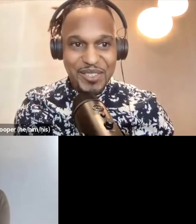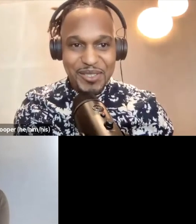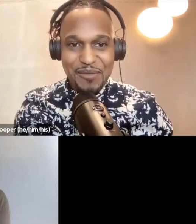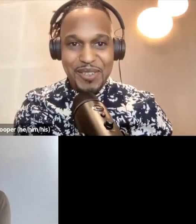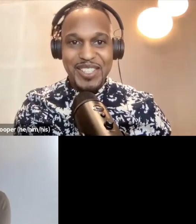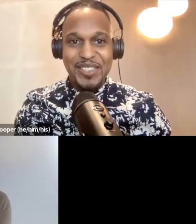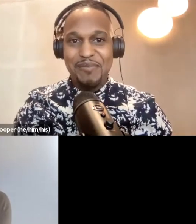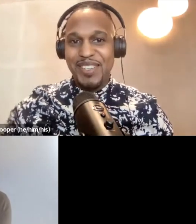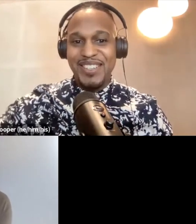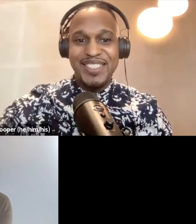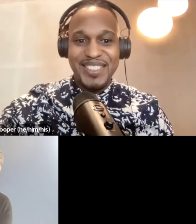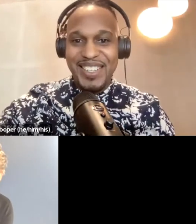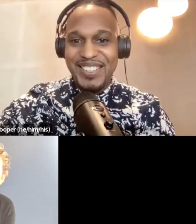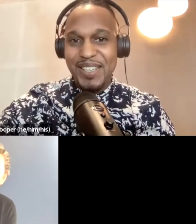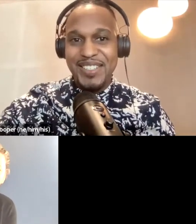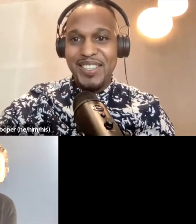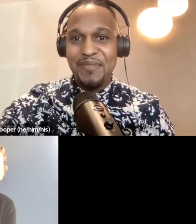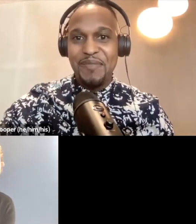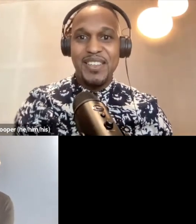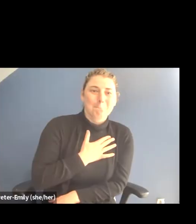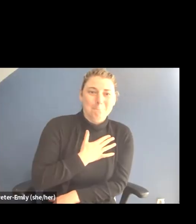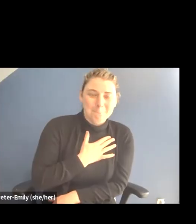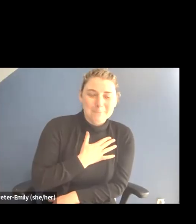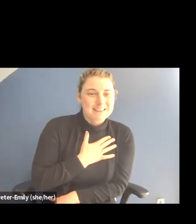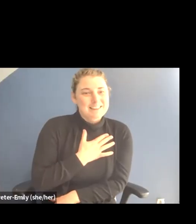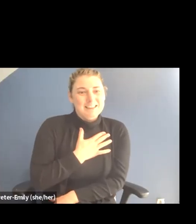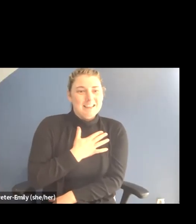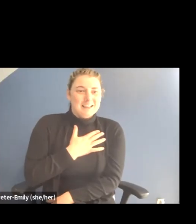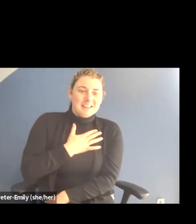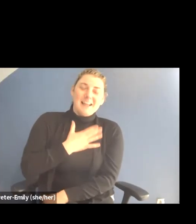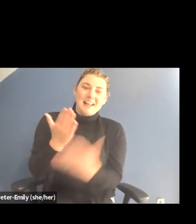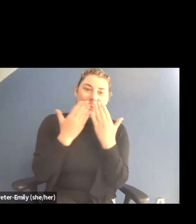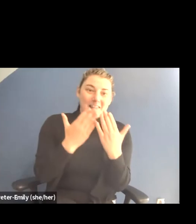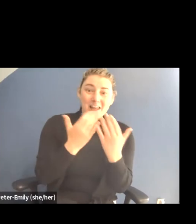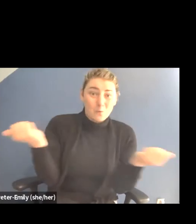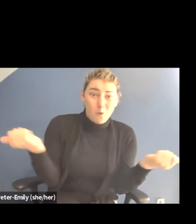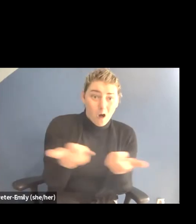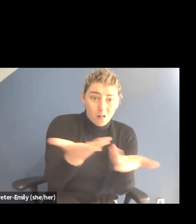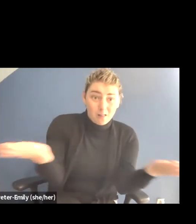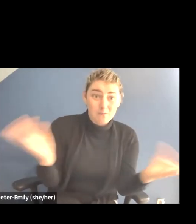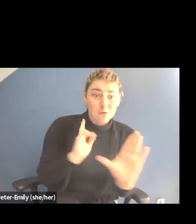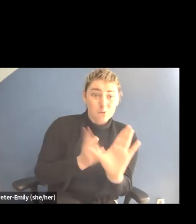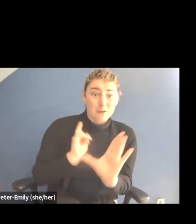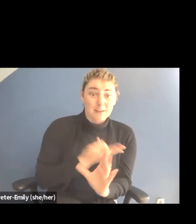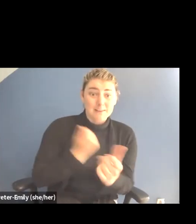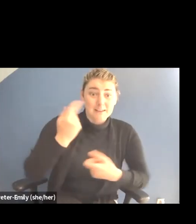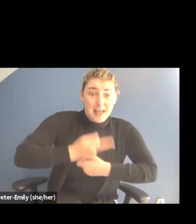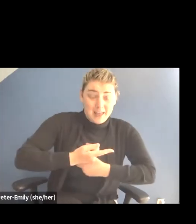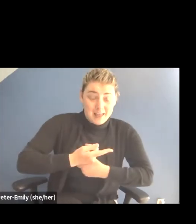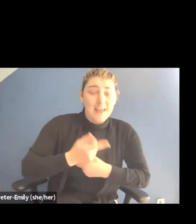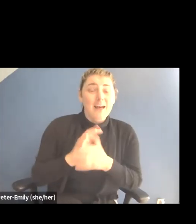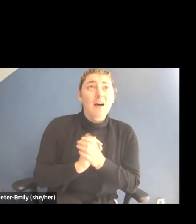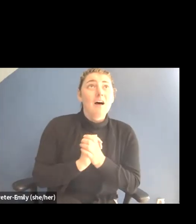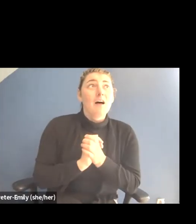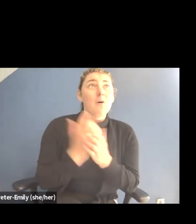Thank you so much, Kim. That's amazing. And thank you all for being here today. We